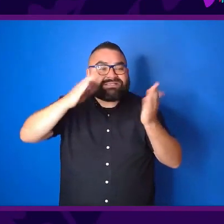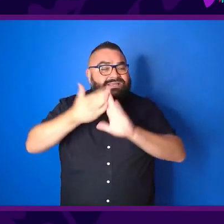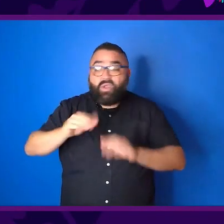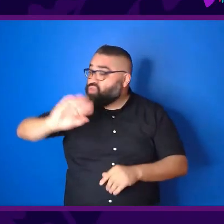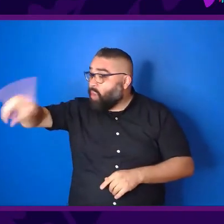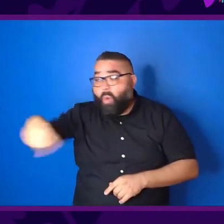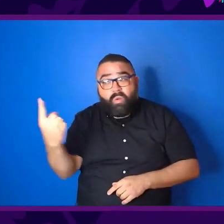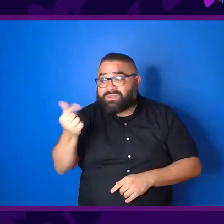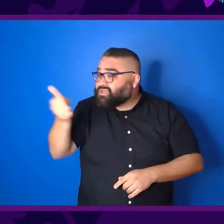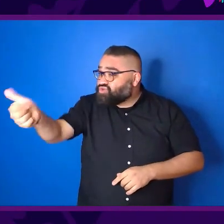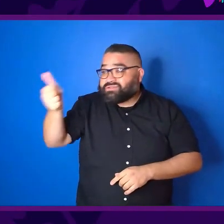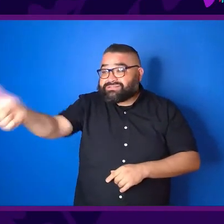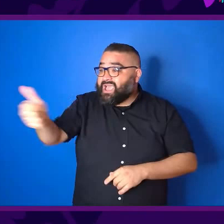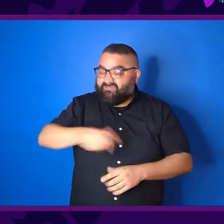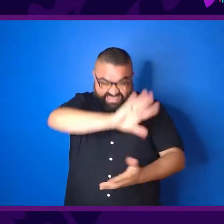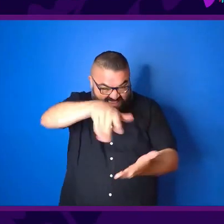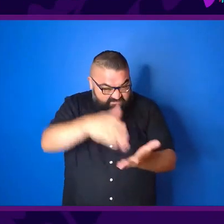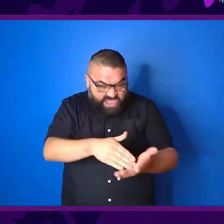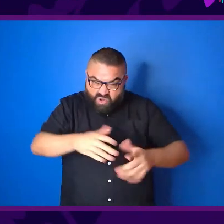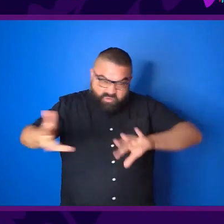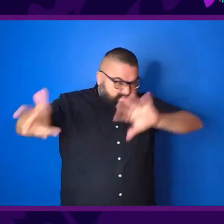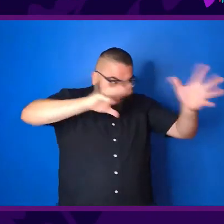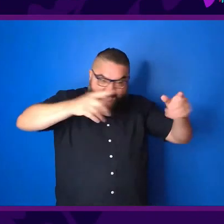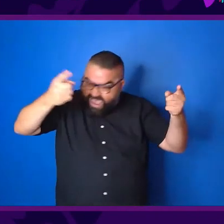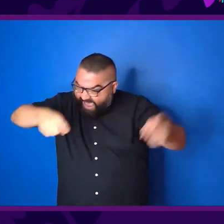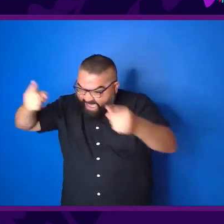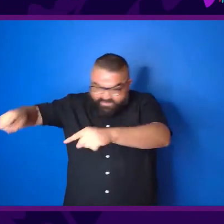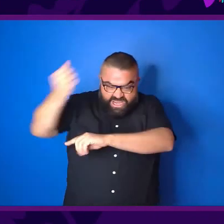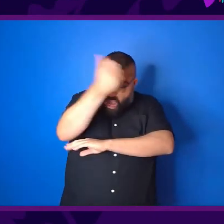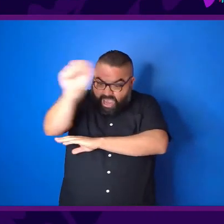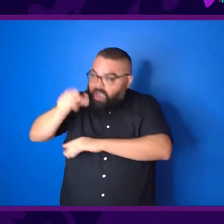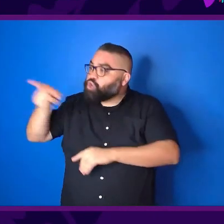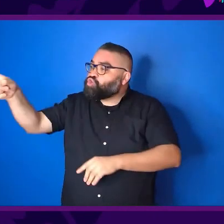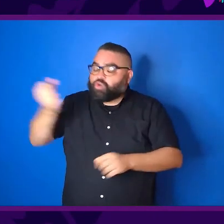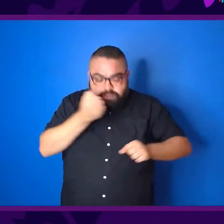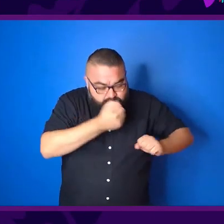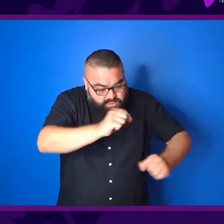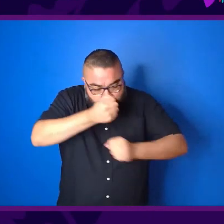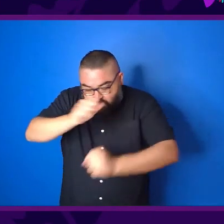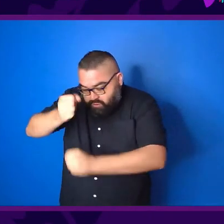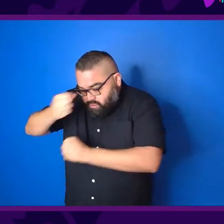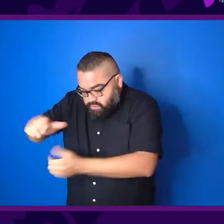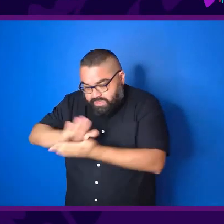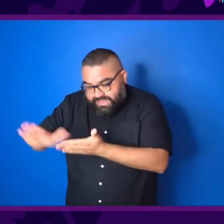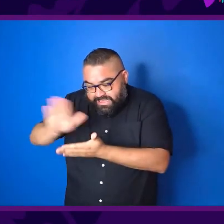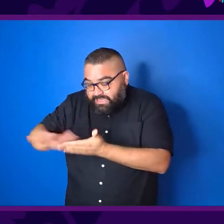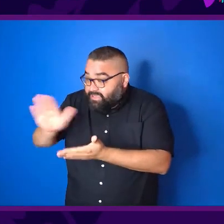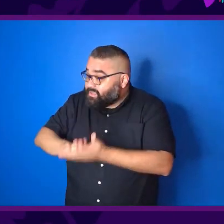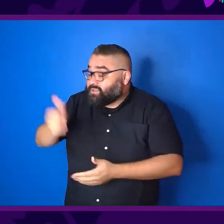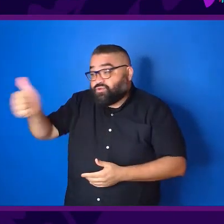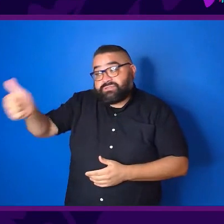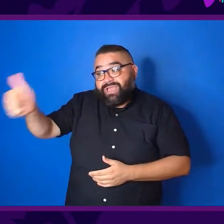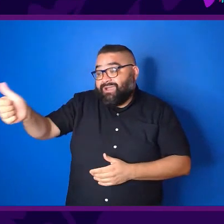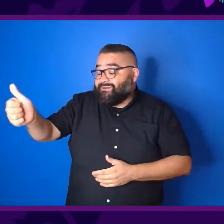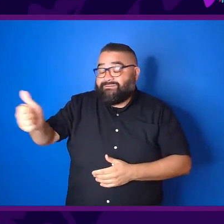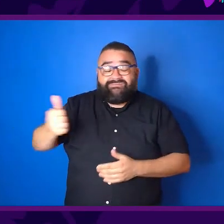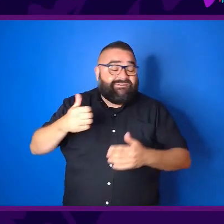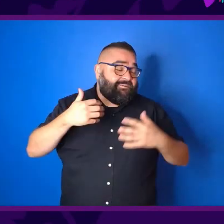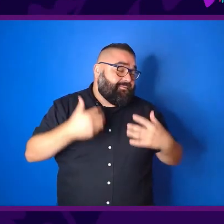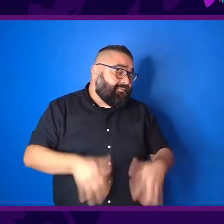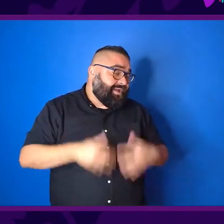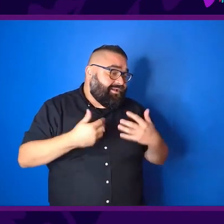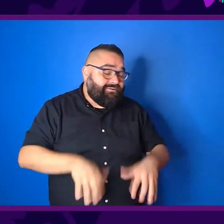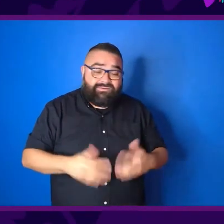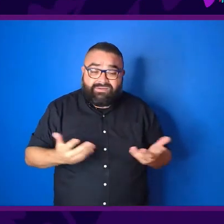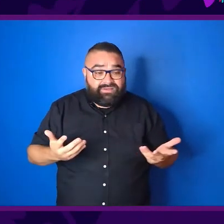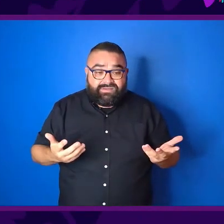in the middle of everything that was going on and said, we've got to clean it up. And, you know, Eddie, one of the ways that we can really, counter everything